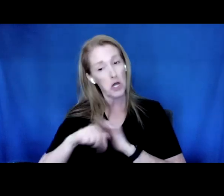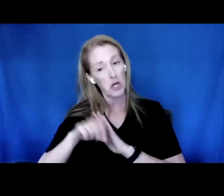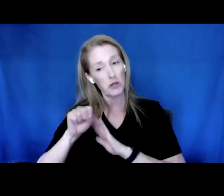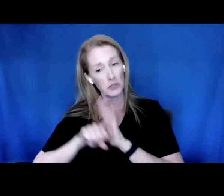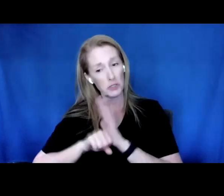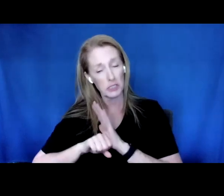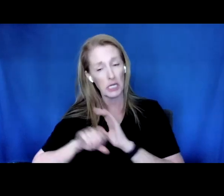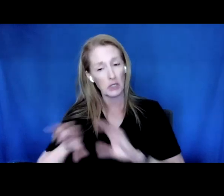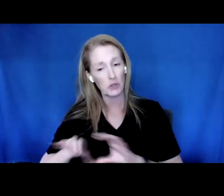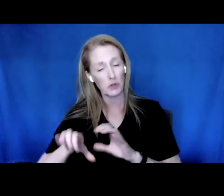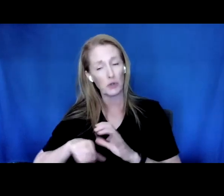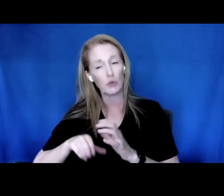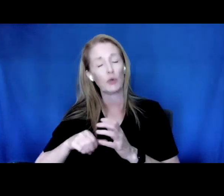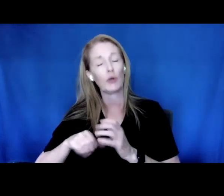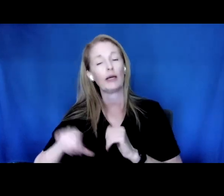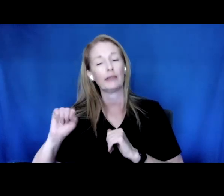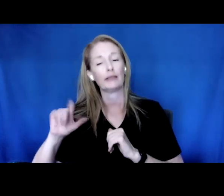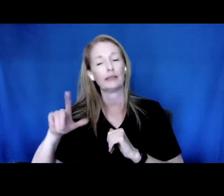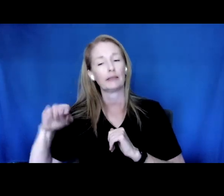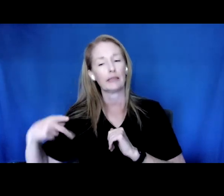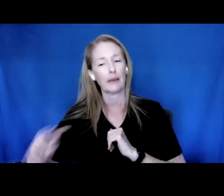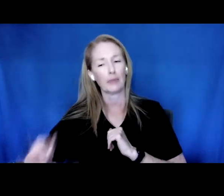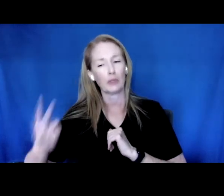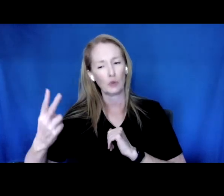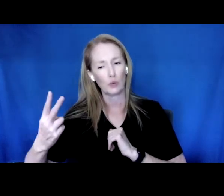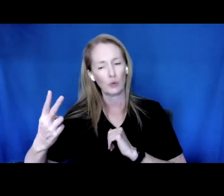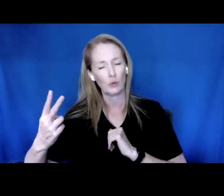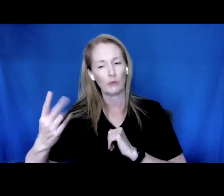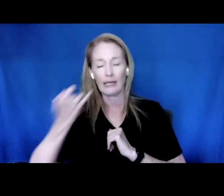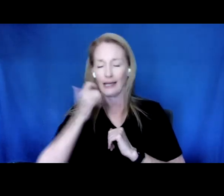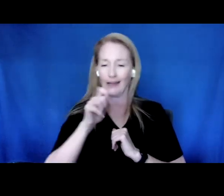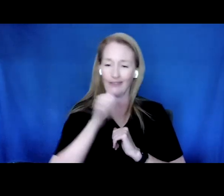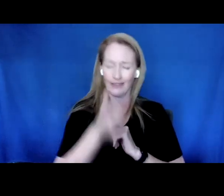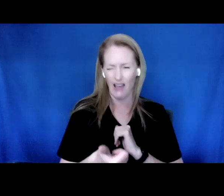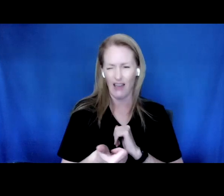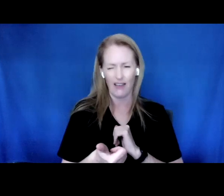it is then fair to compare Arizona data to other states.